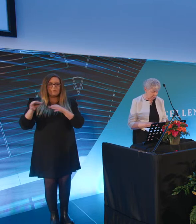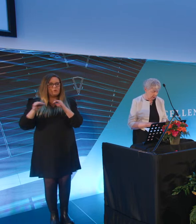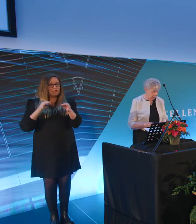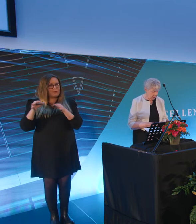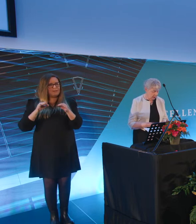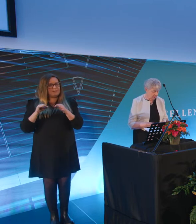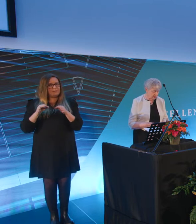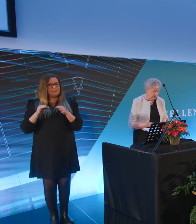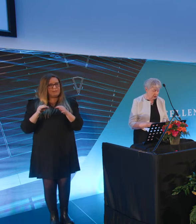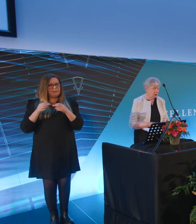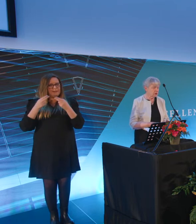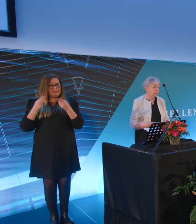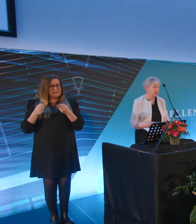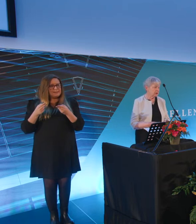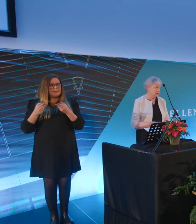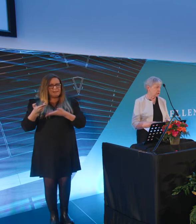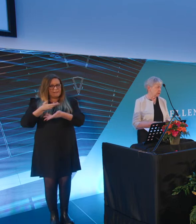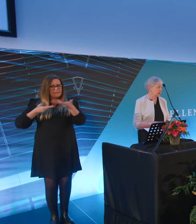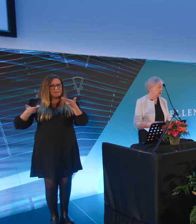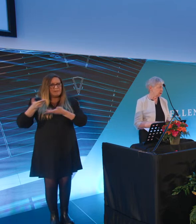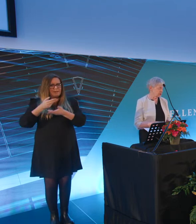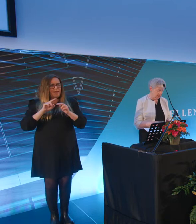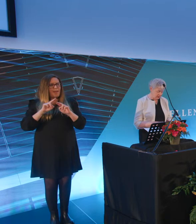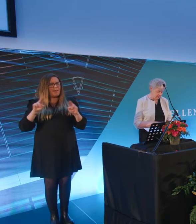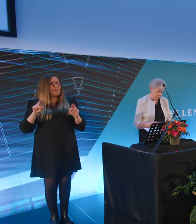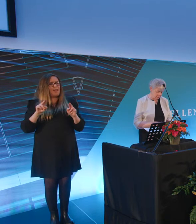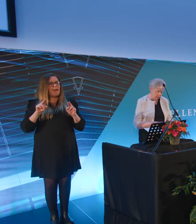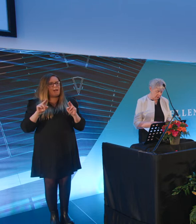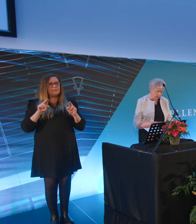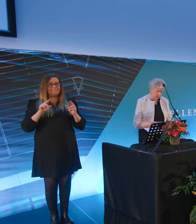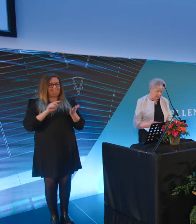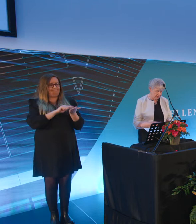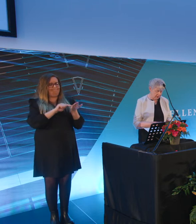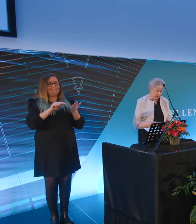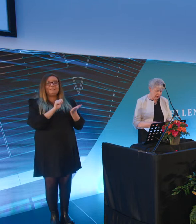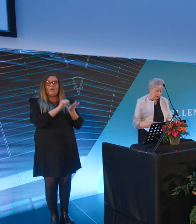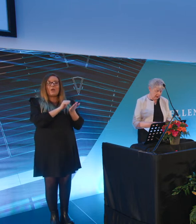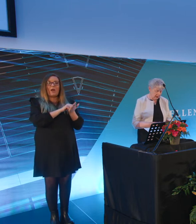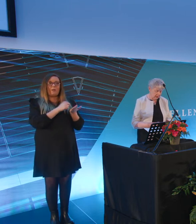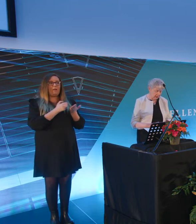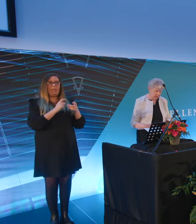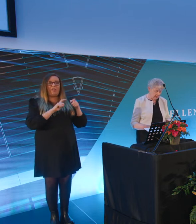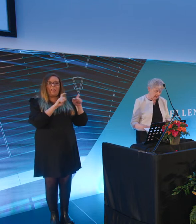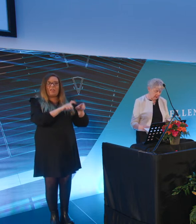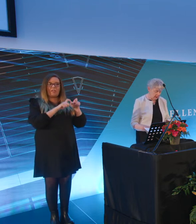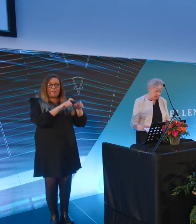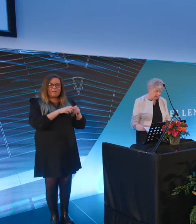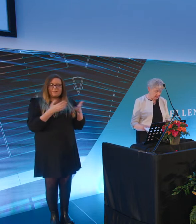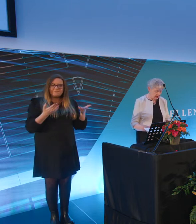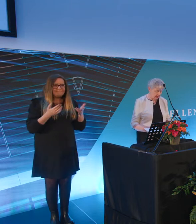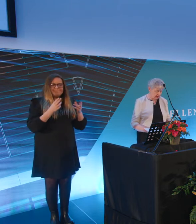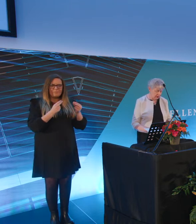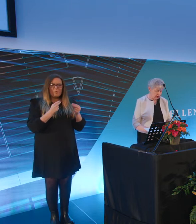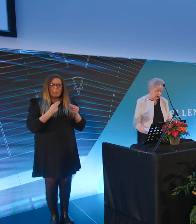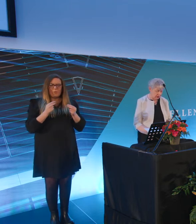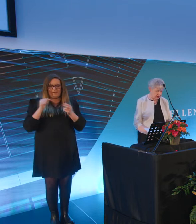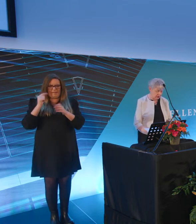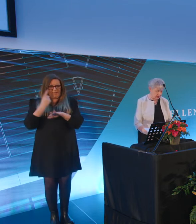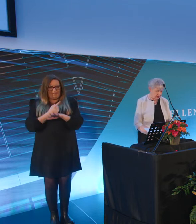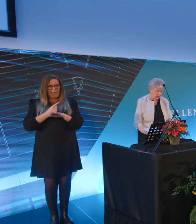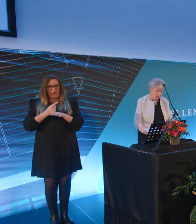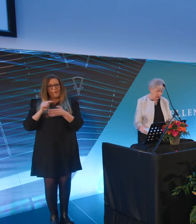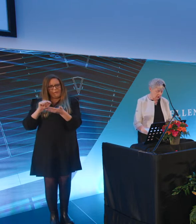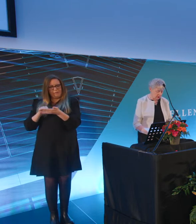future. It is not meant to be a static document. It's a dynamic guide that challenges